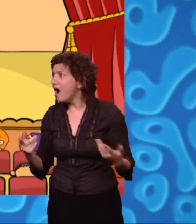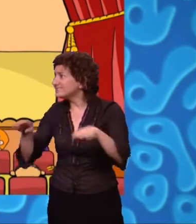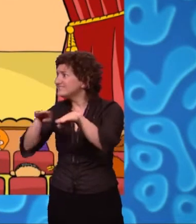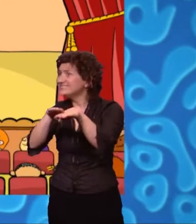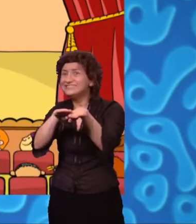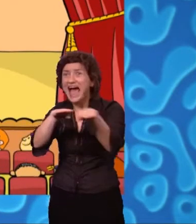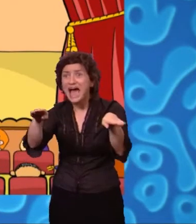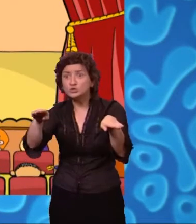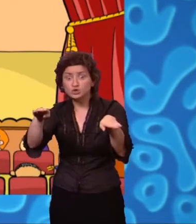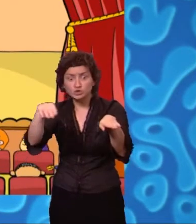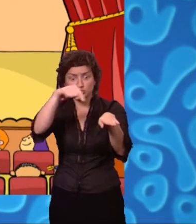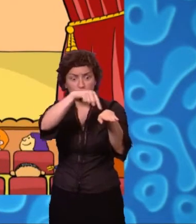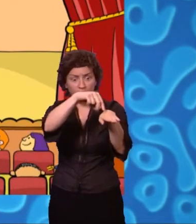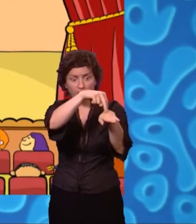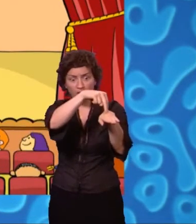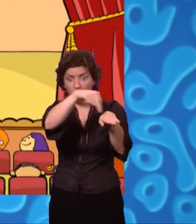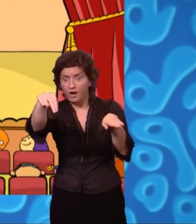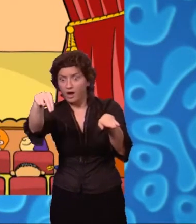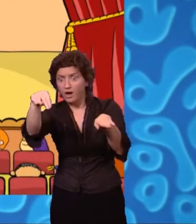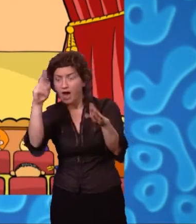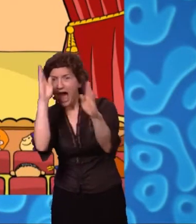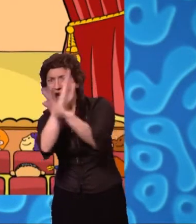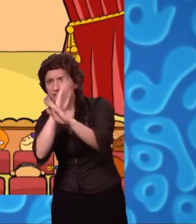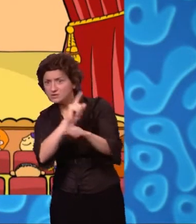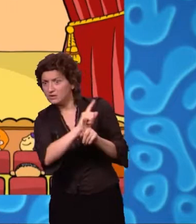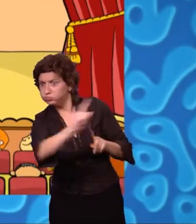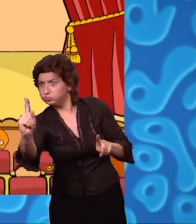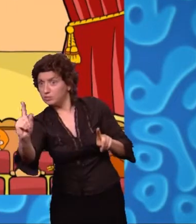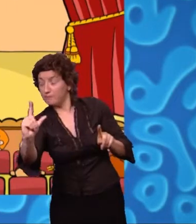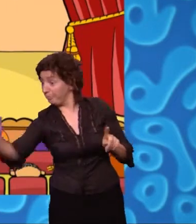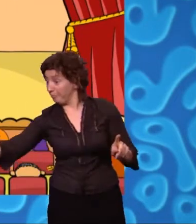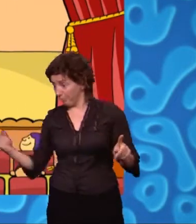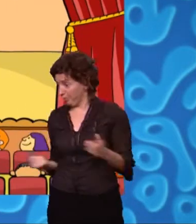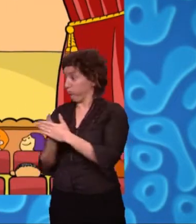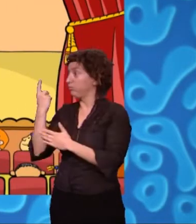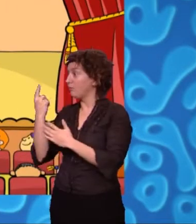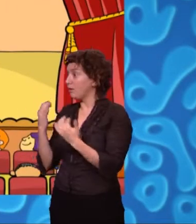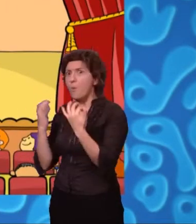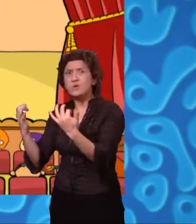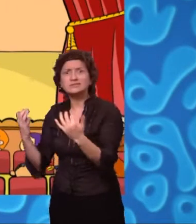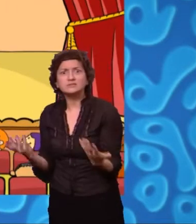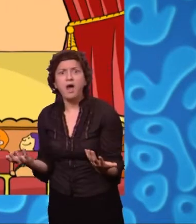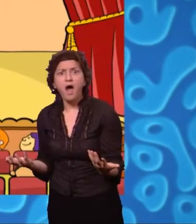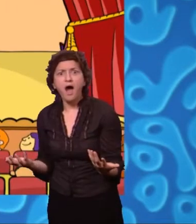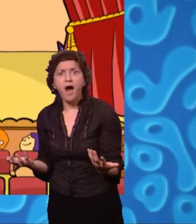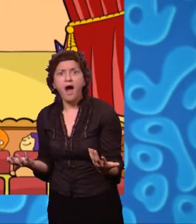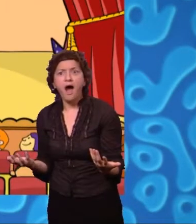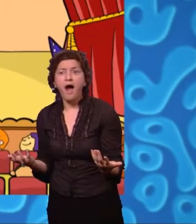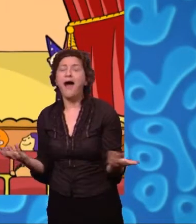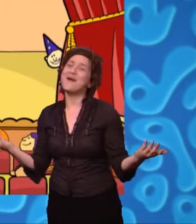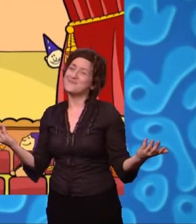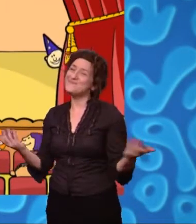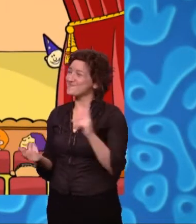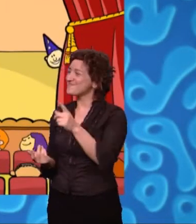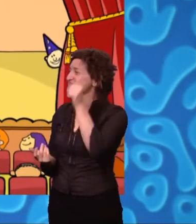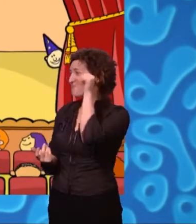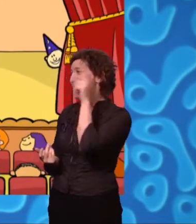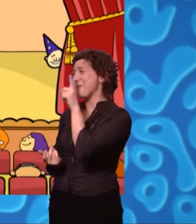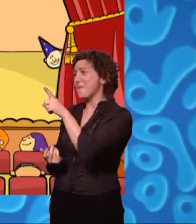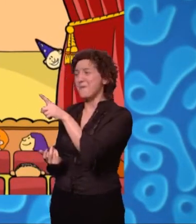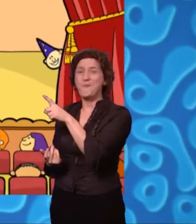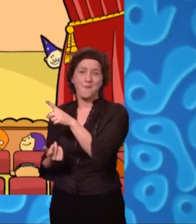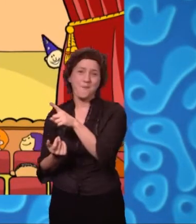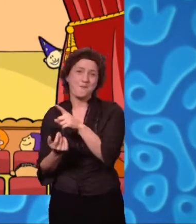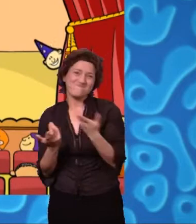did Bob get from the stage to the audience in only a split second? Of course, we knew the secret to the trick. Bill was